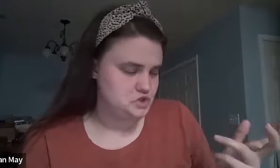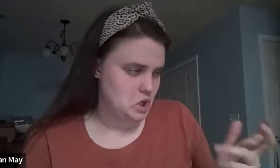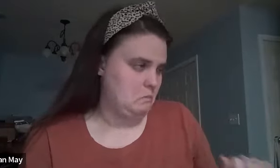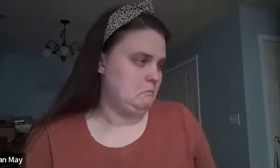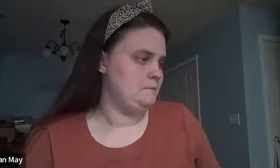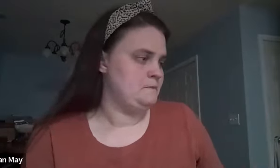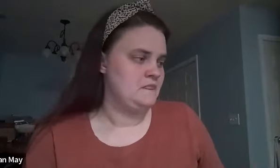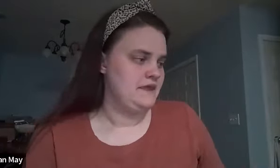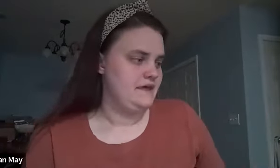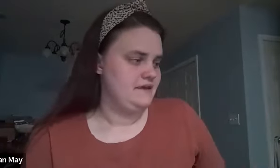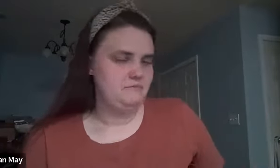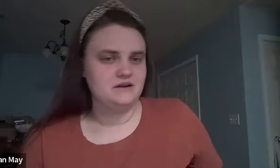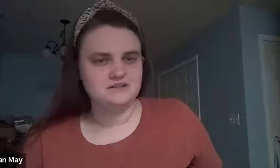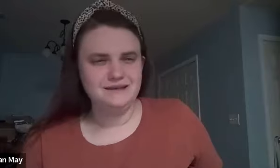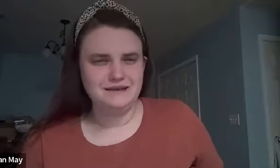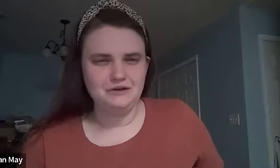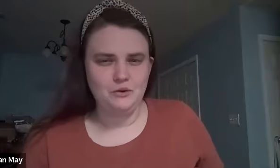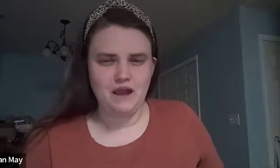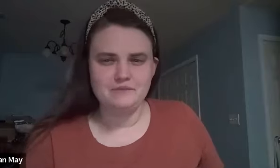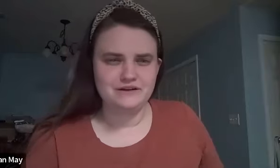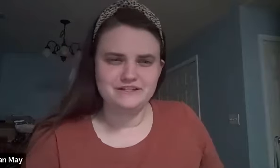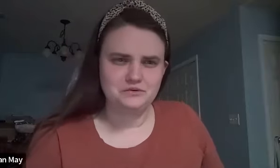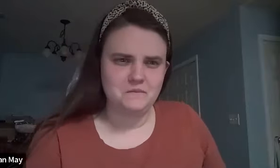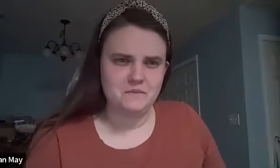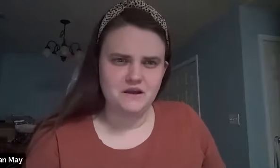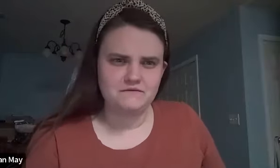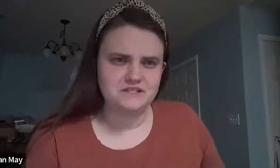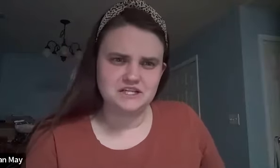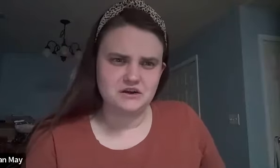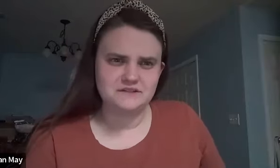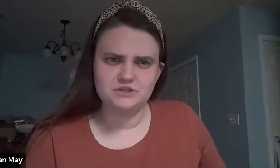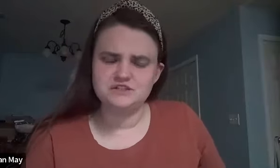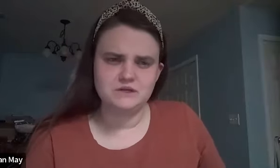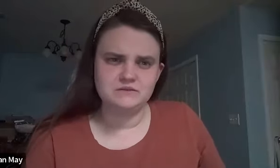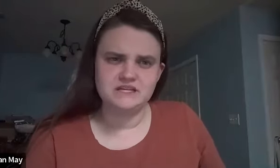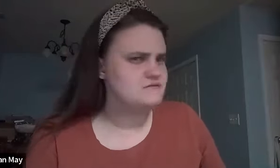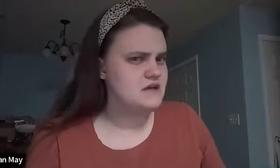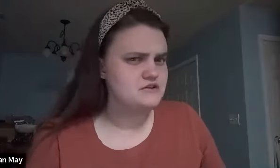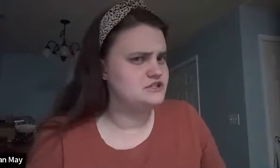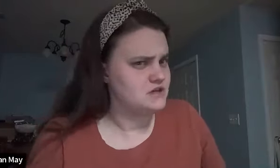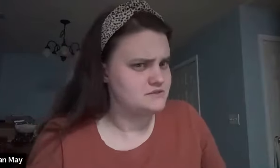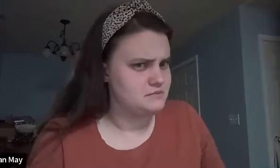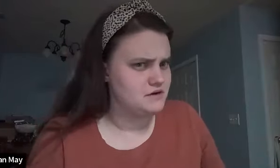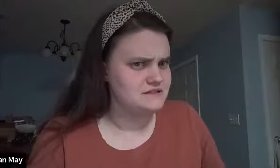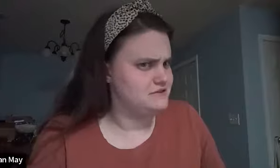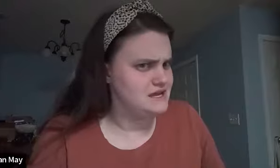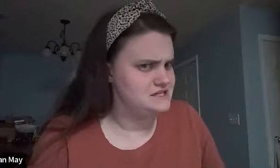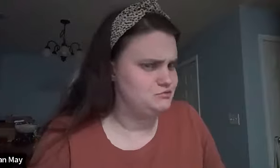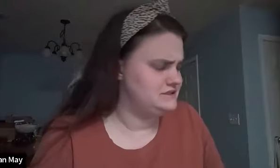So, but also like I don't know why brownies don't come up in conversation often, which is weird because every other dessert comes up often, but that